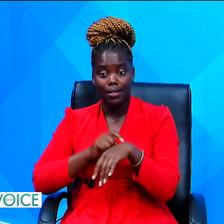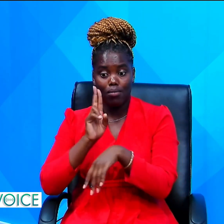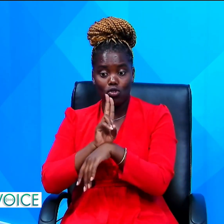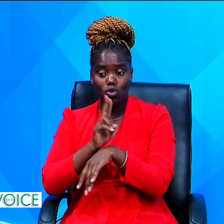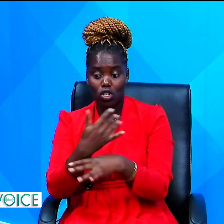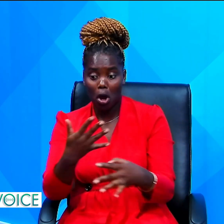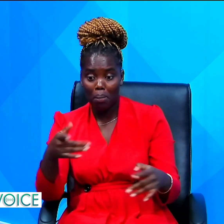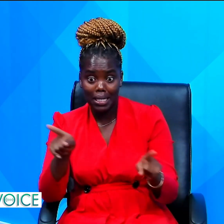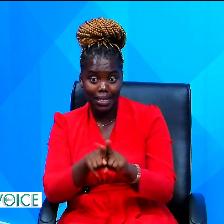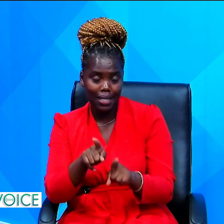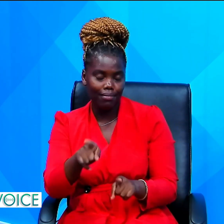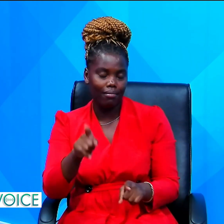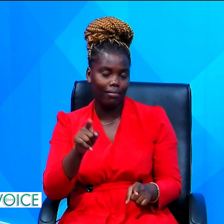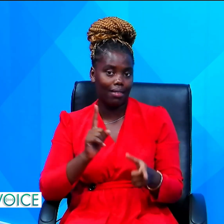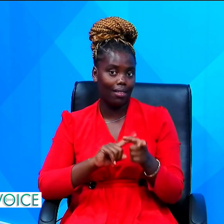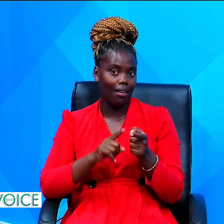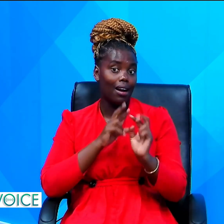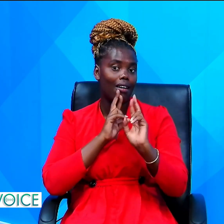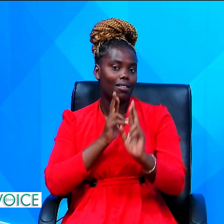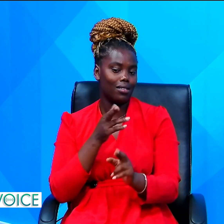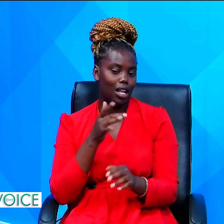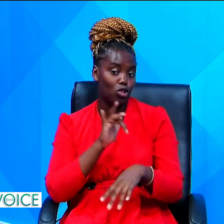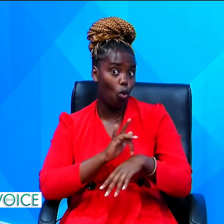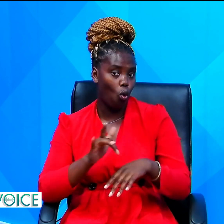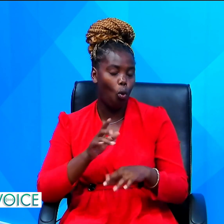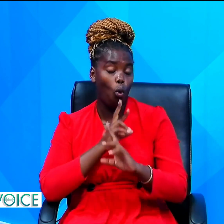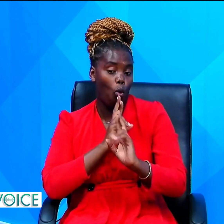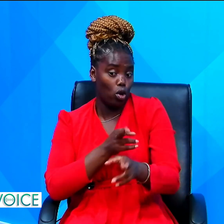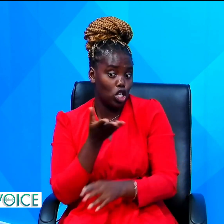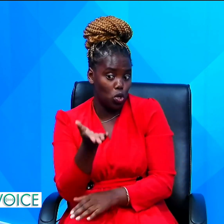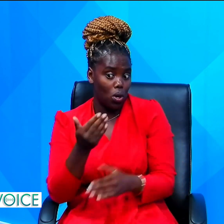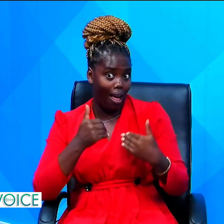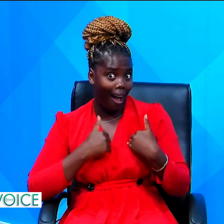When you are using things, make sure